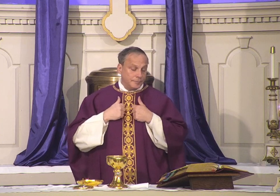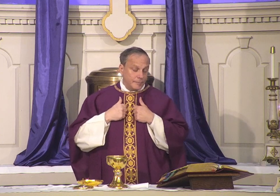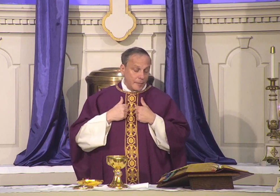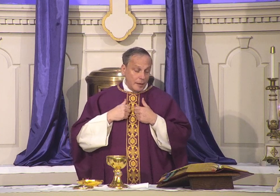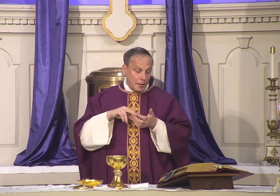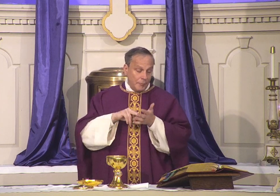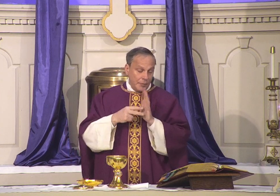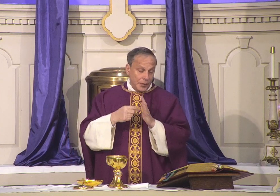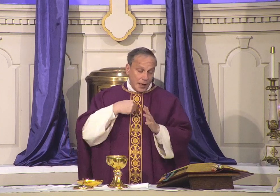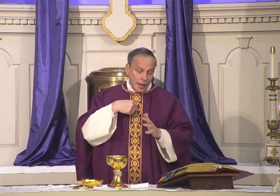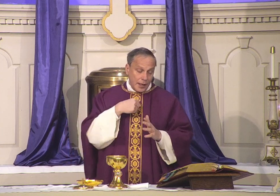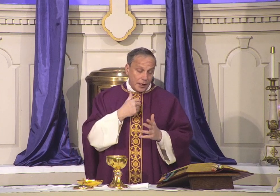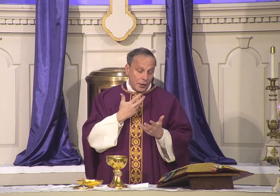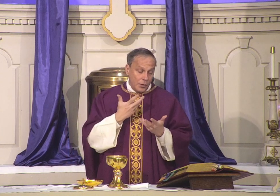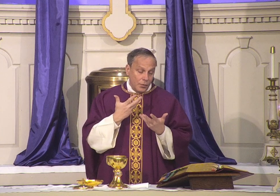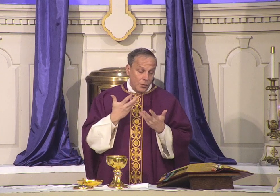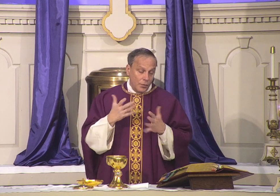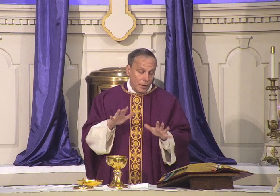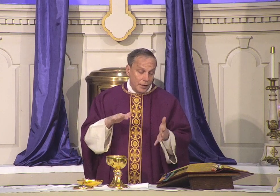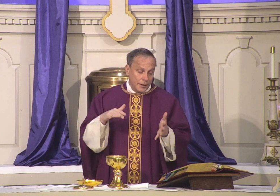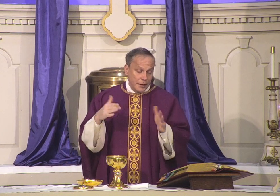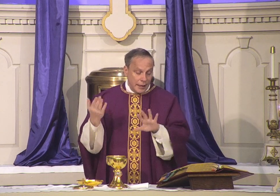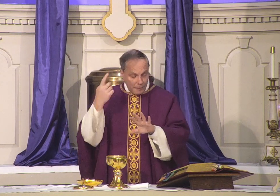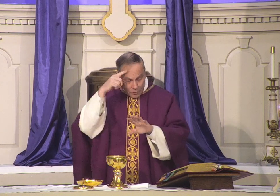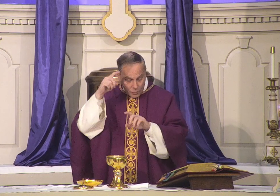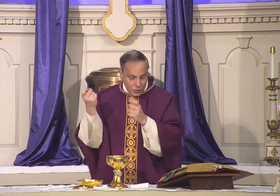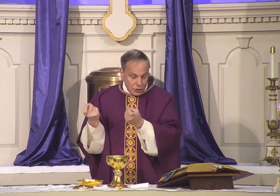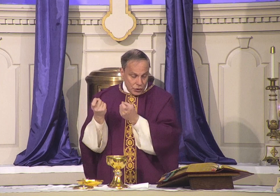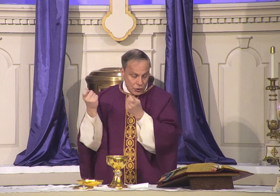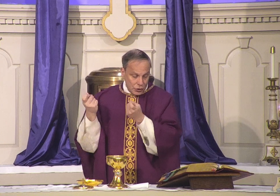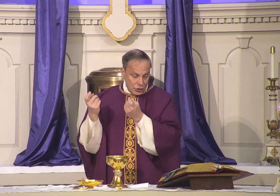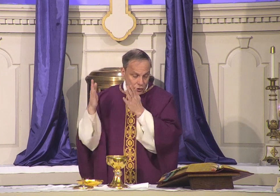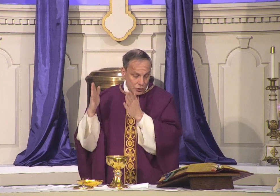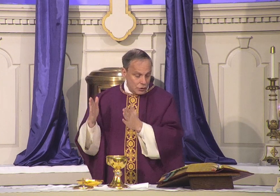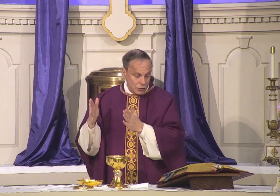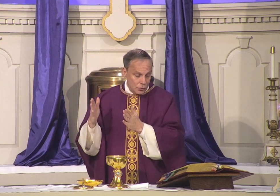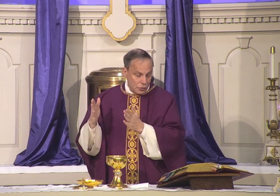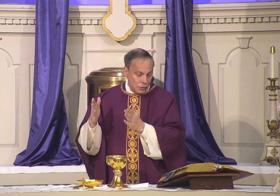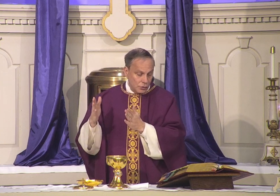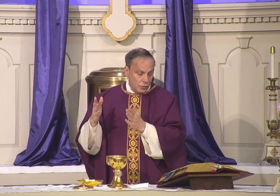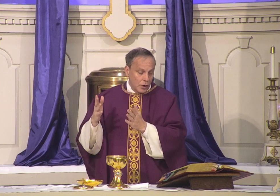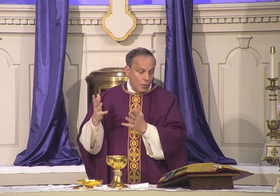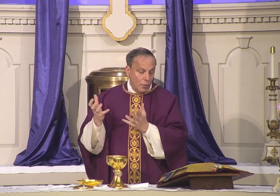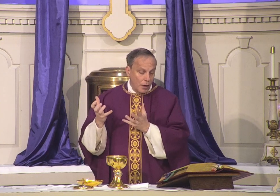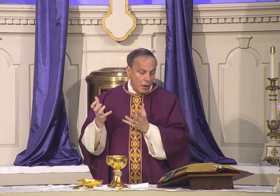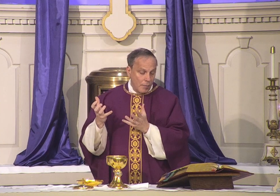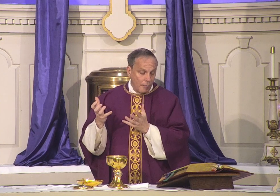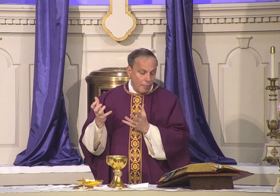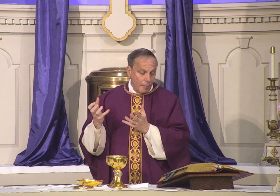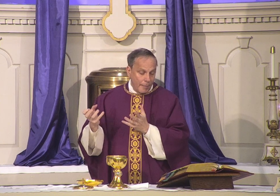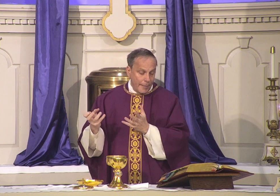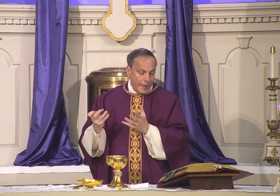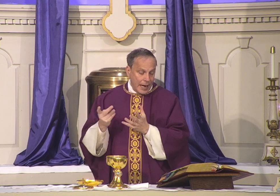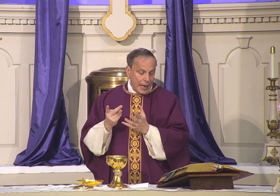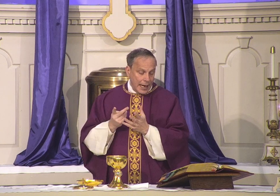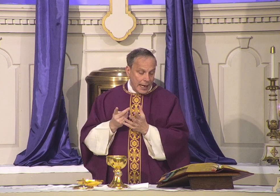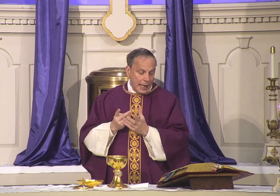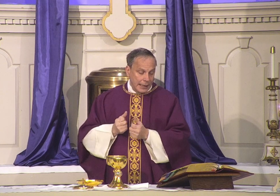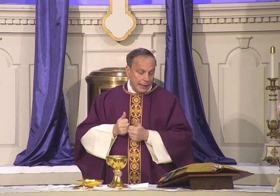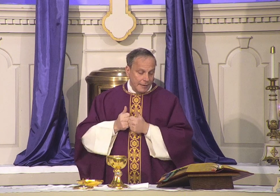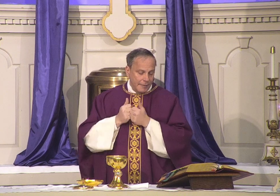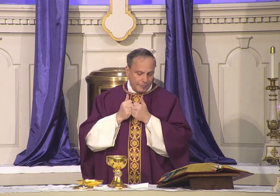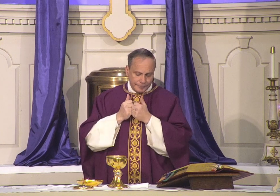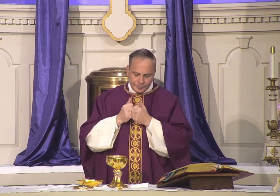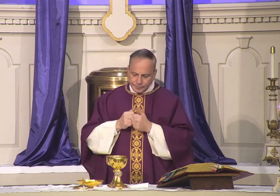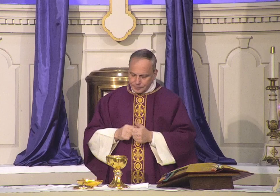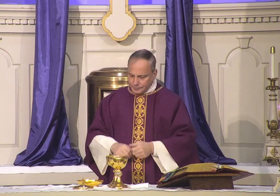As I live, says the Lord, I do not desire the death of the sinner, but rather that